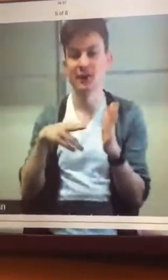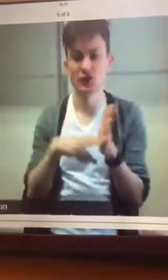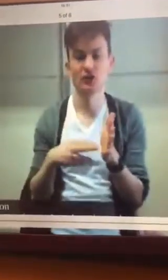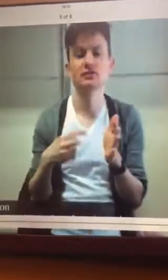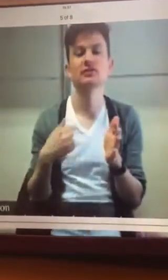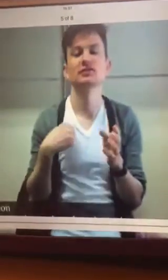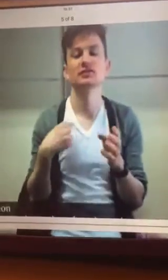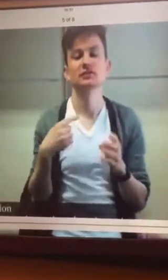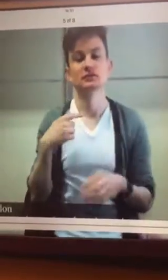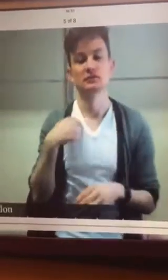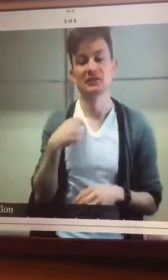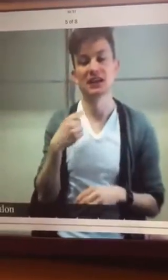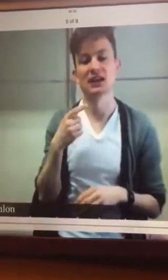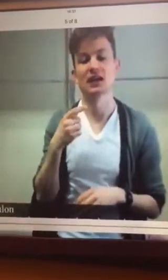Hello, my name is Jordan Fenlon.